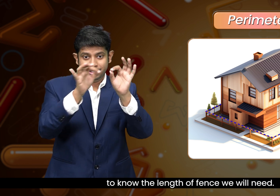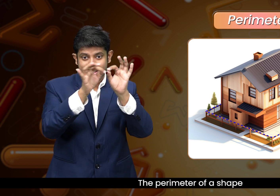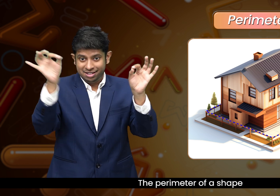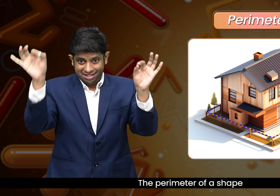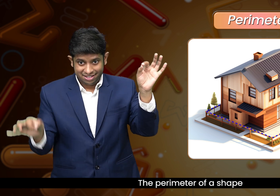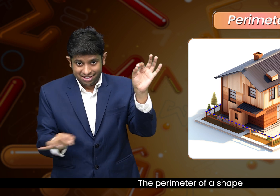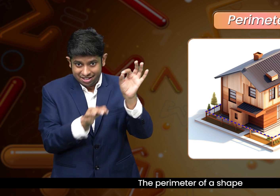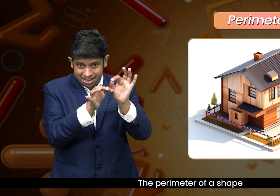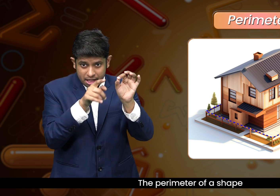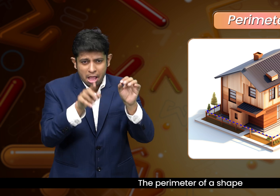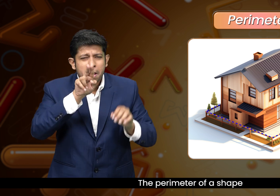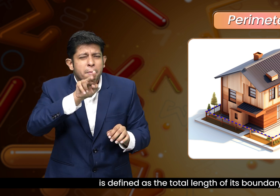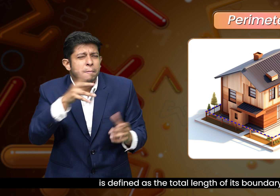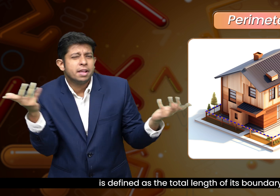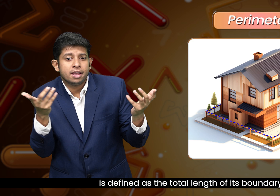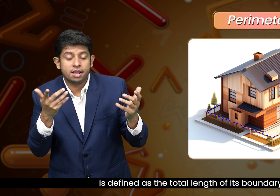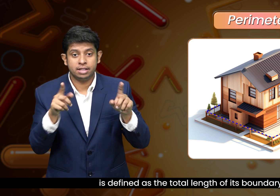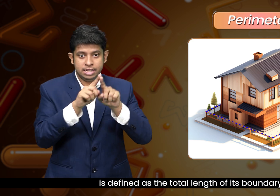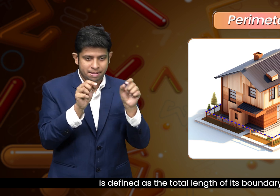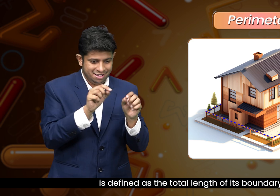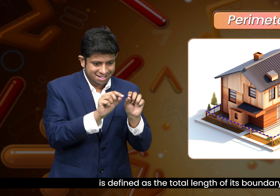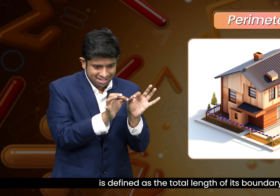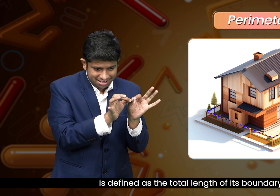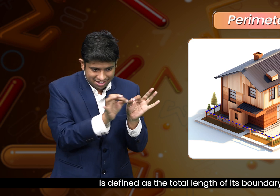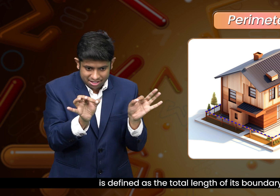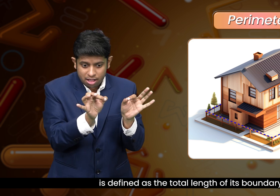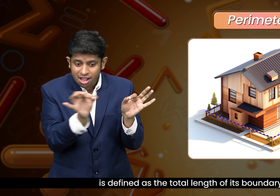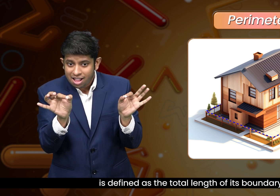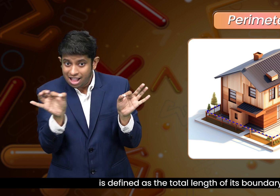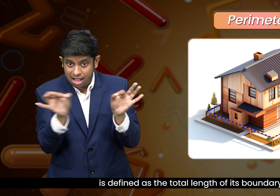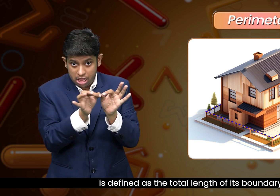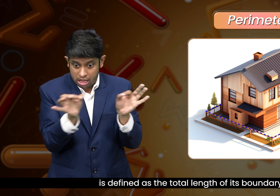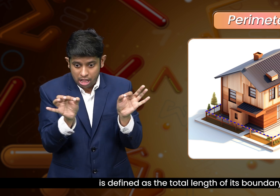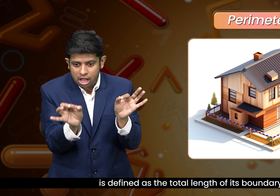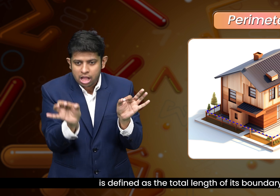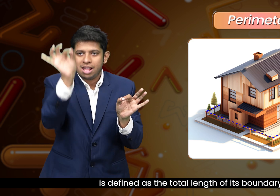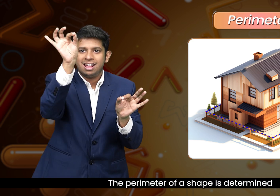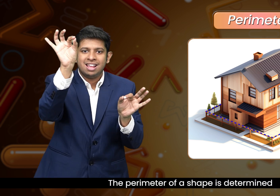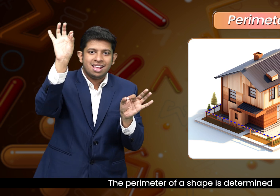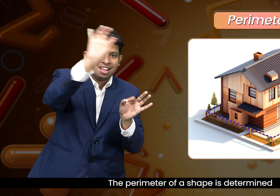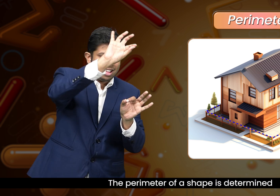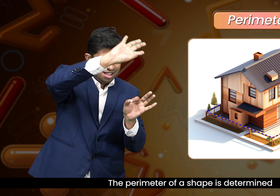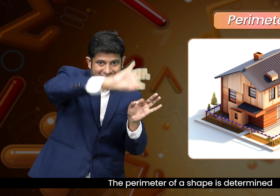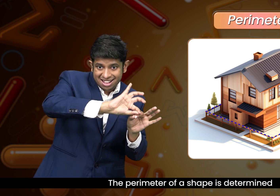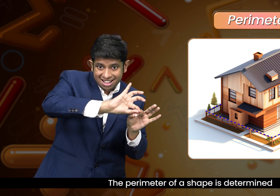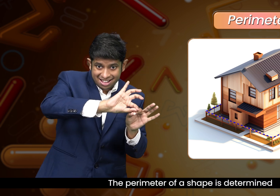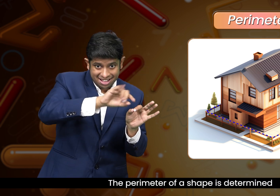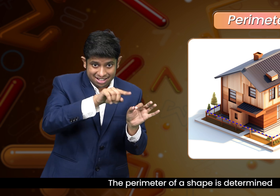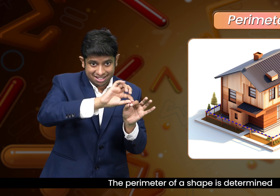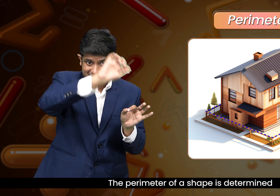The perimeter of a shape is defined as the total length of its boundary. The perimeter of shape is determined by